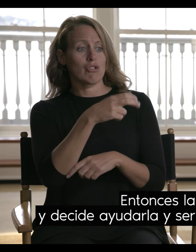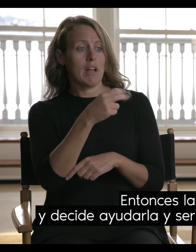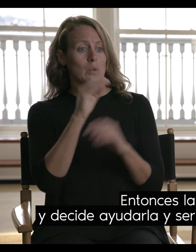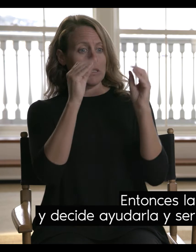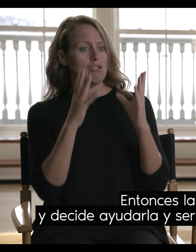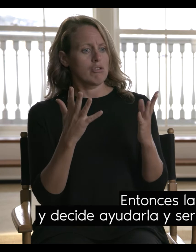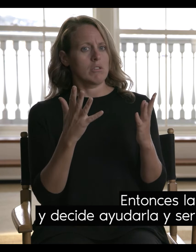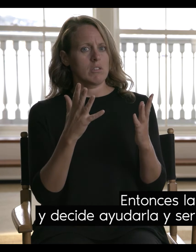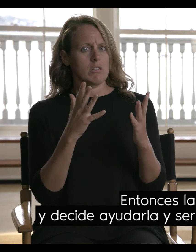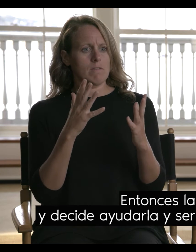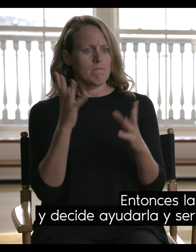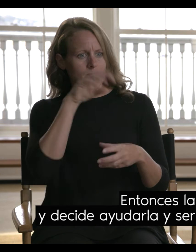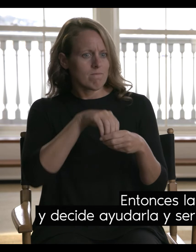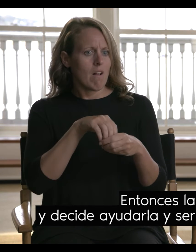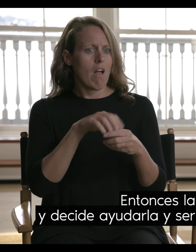he decides to help her